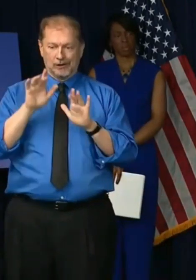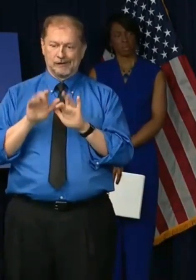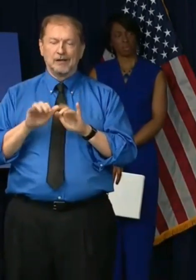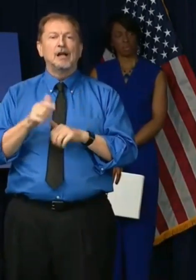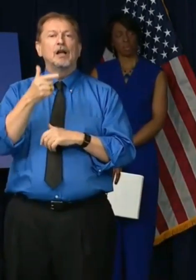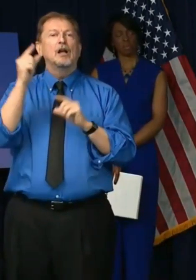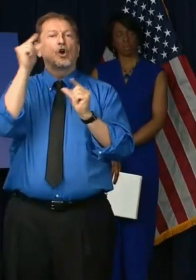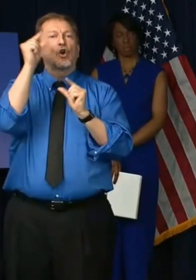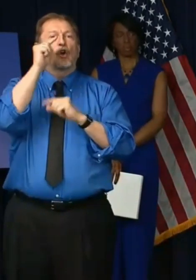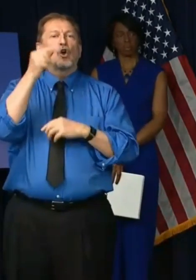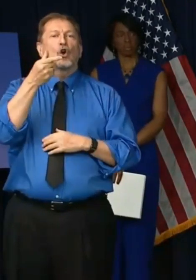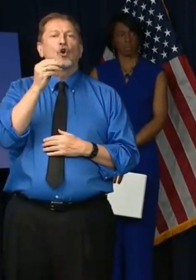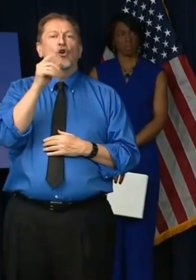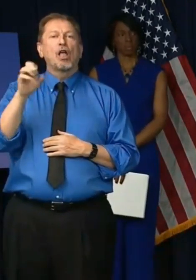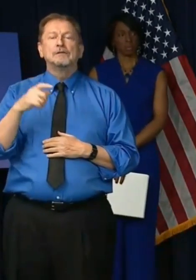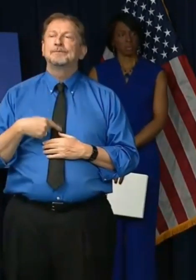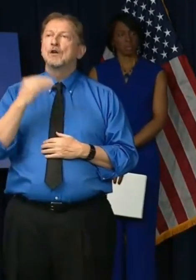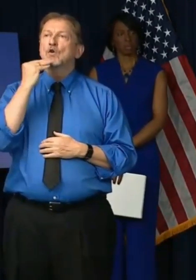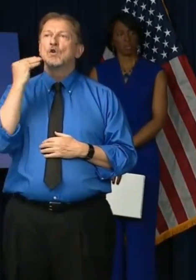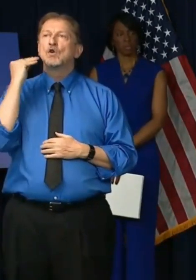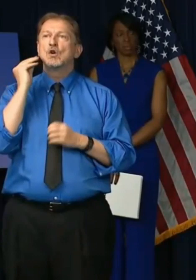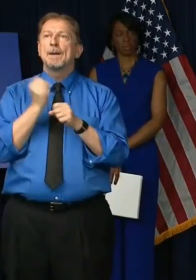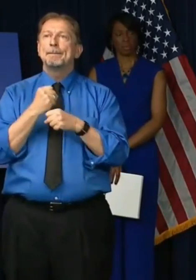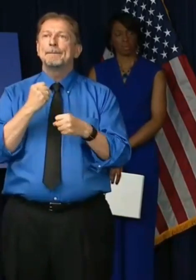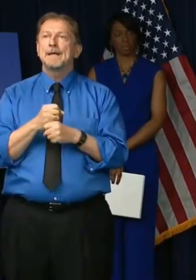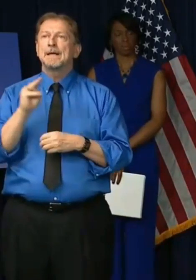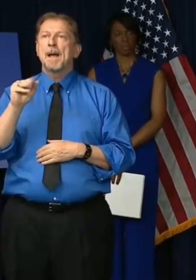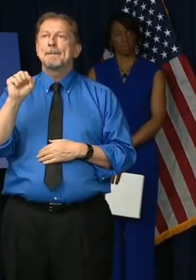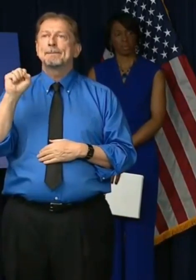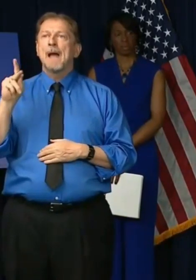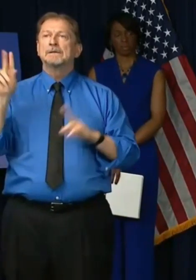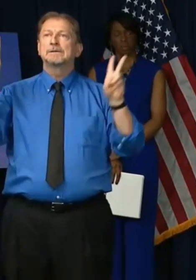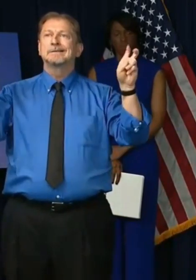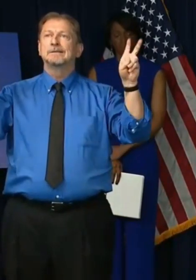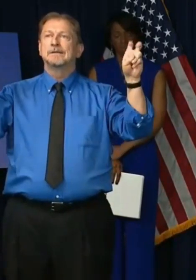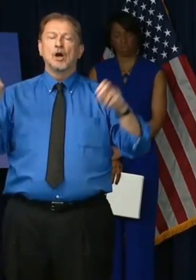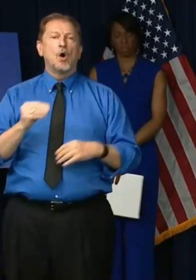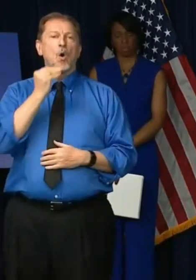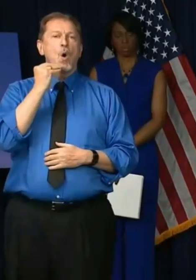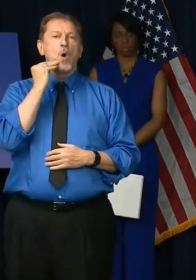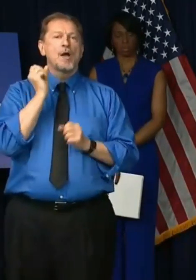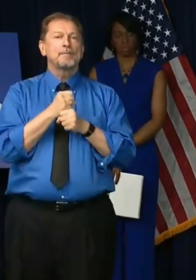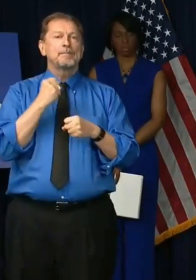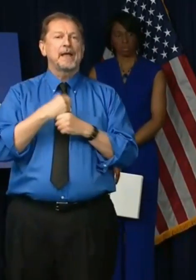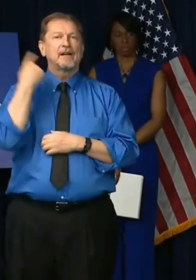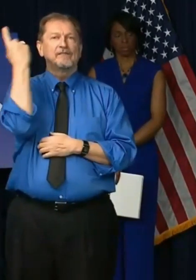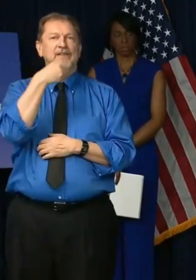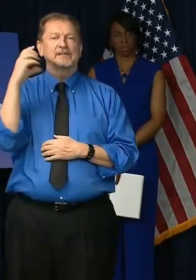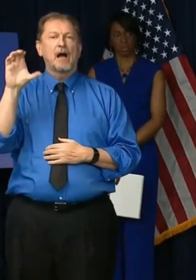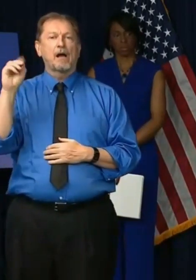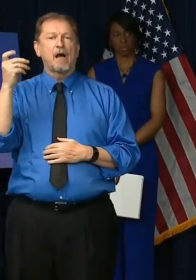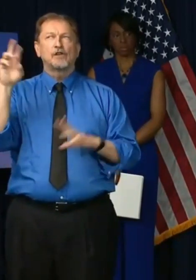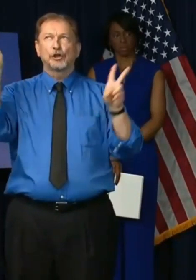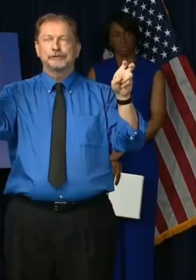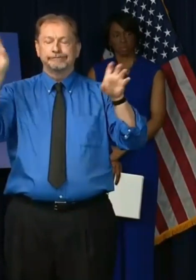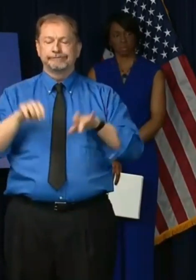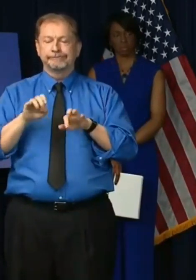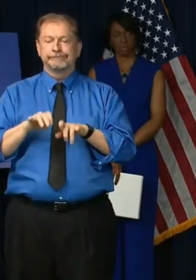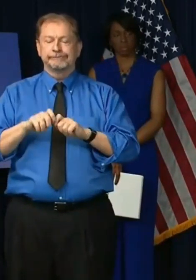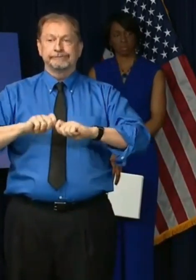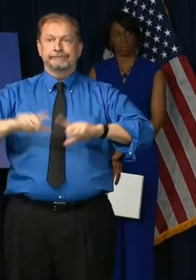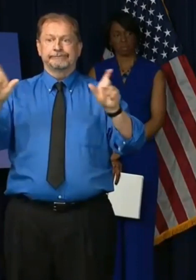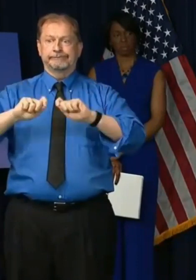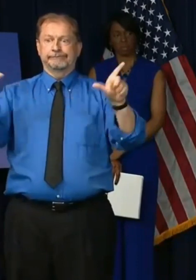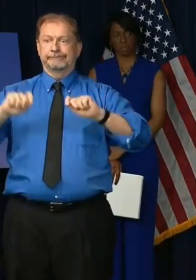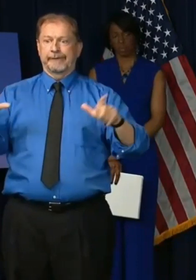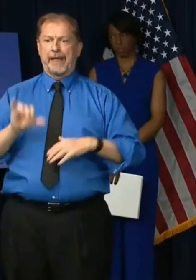just type in homemade mask or homemade face covering, and they're much less expensive than